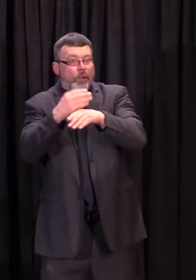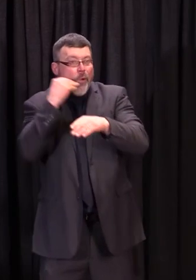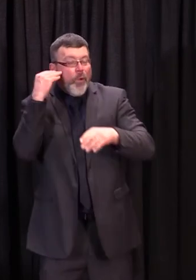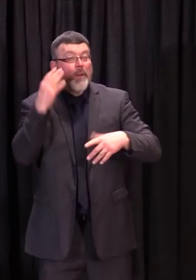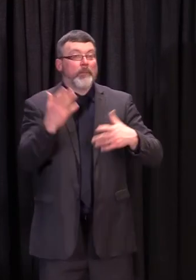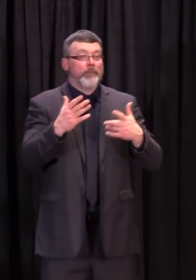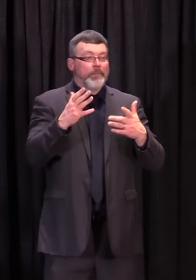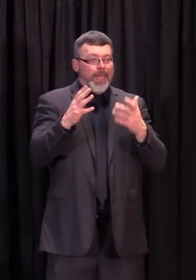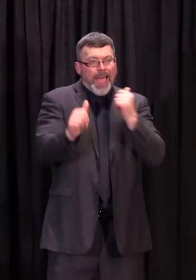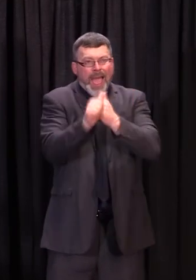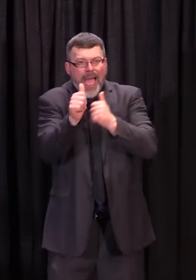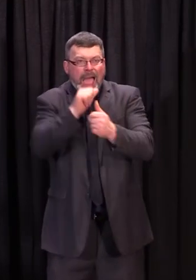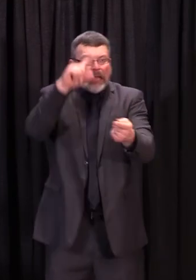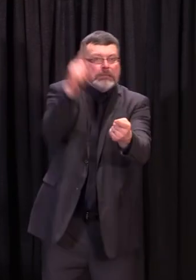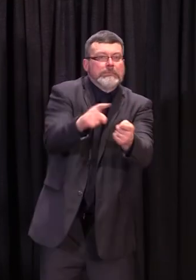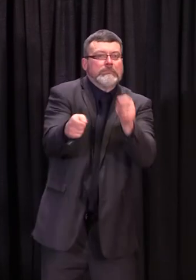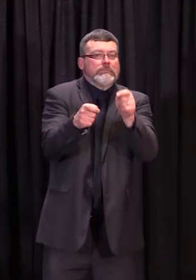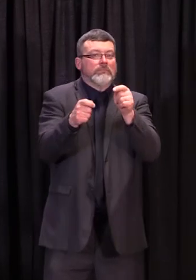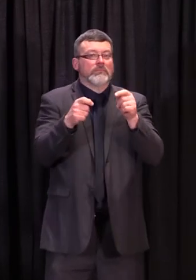clean energy.